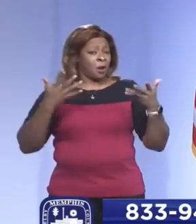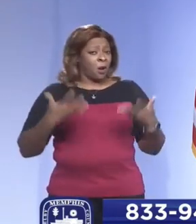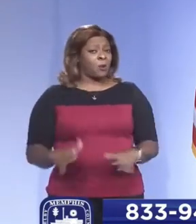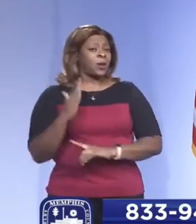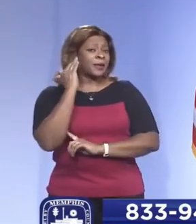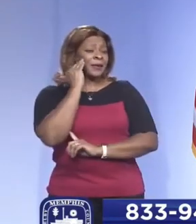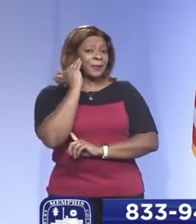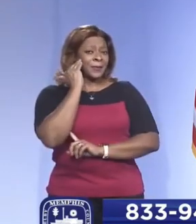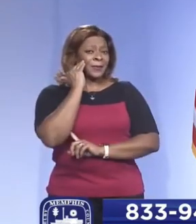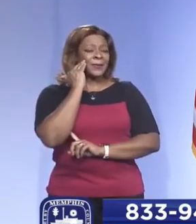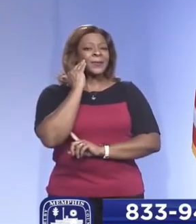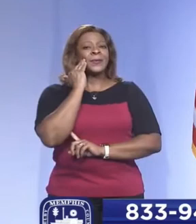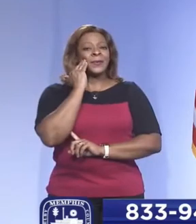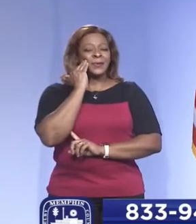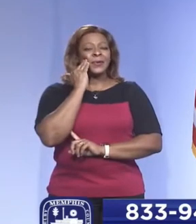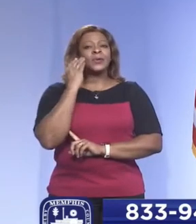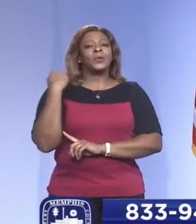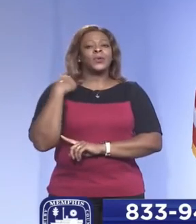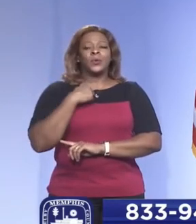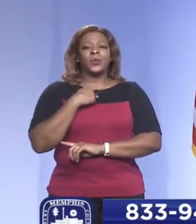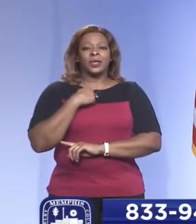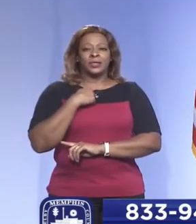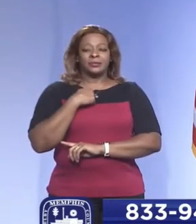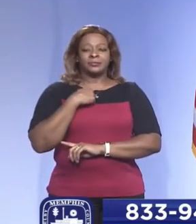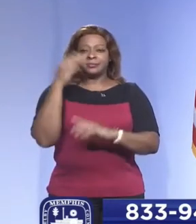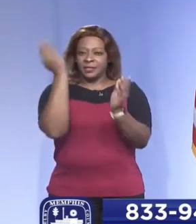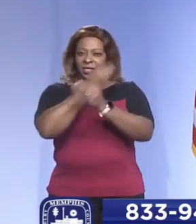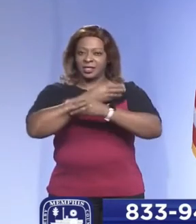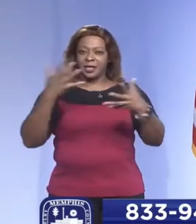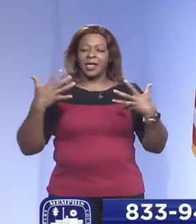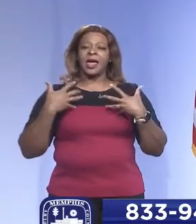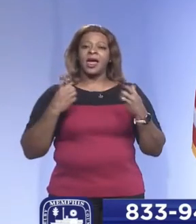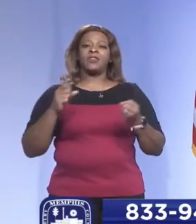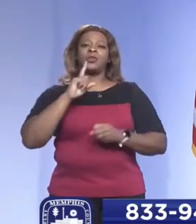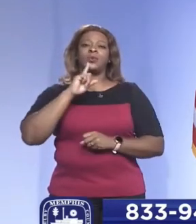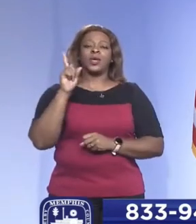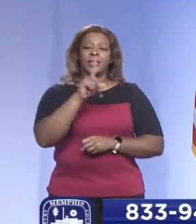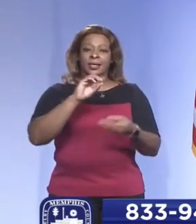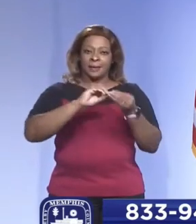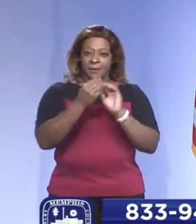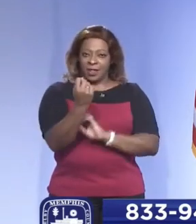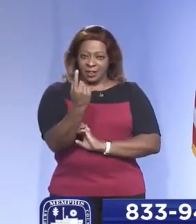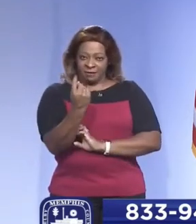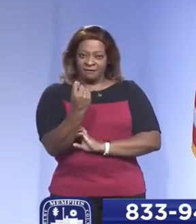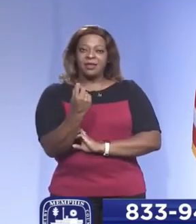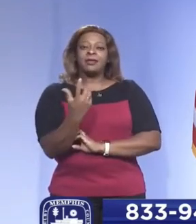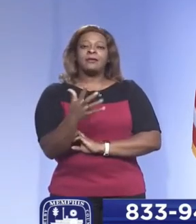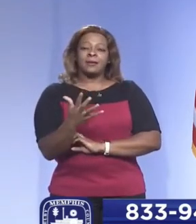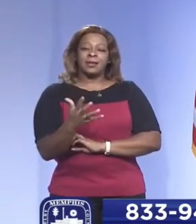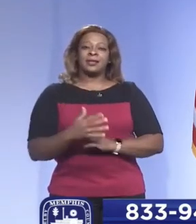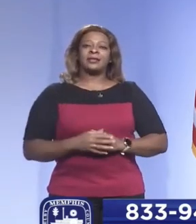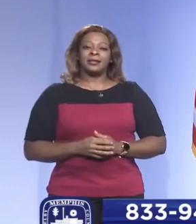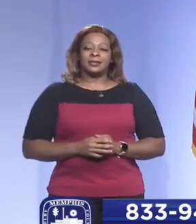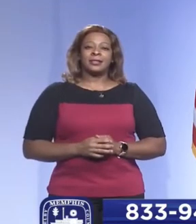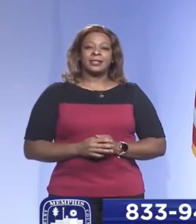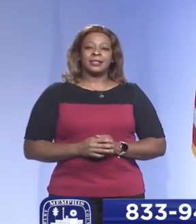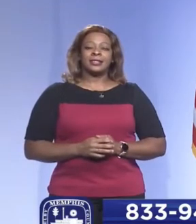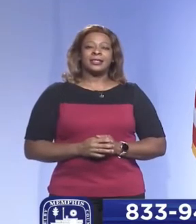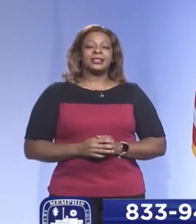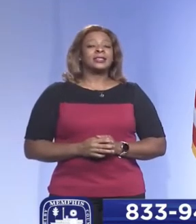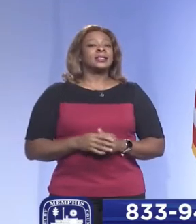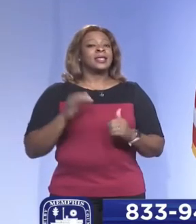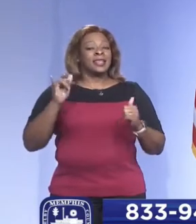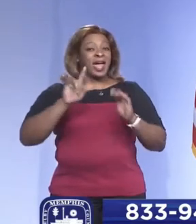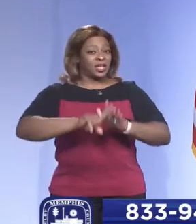aware, that we issued the Health Directive number 11, was